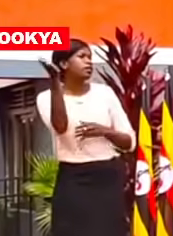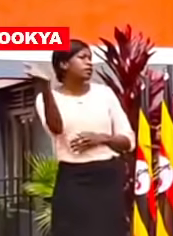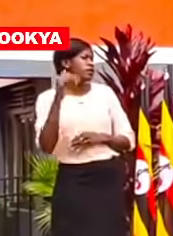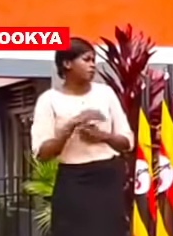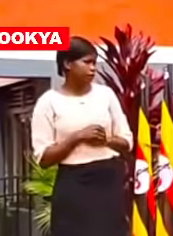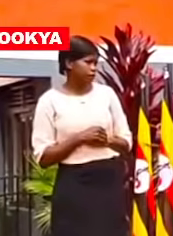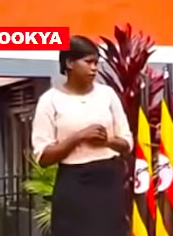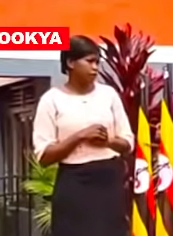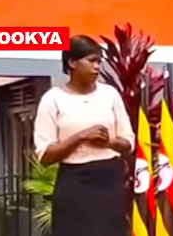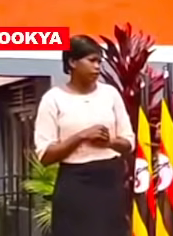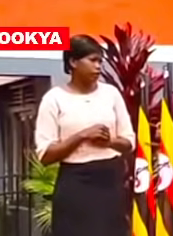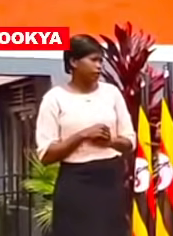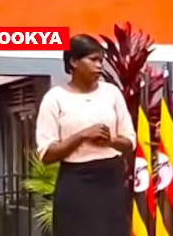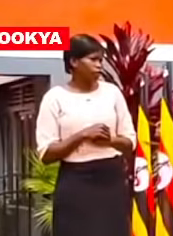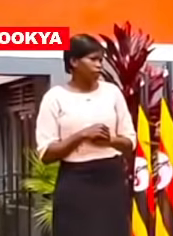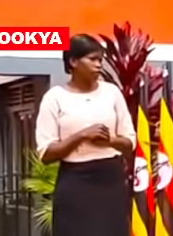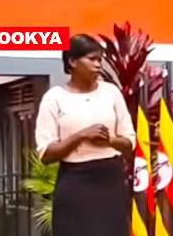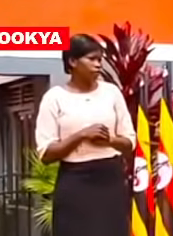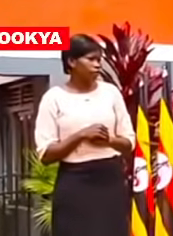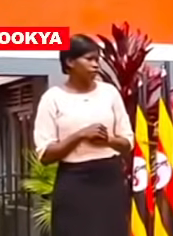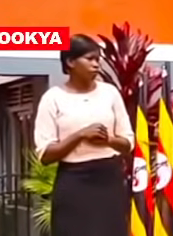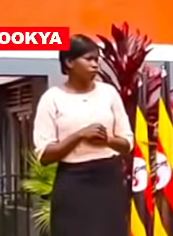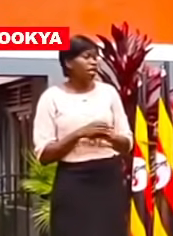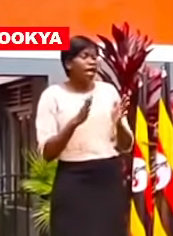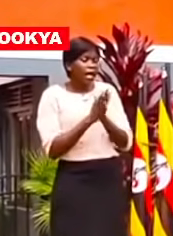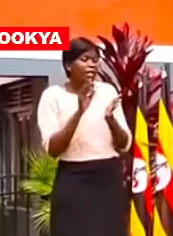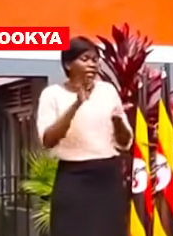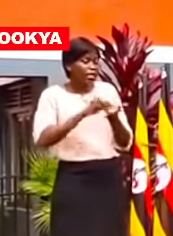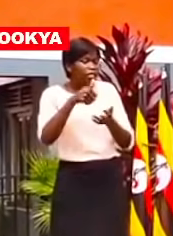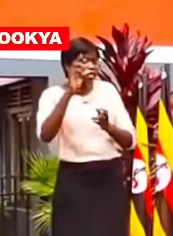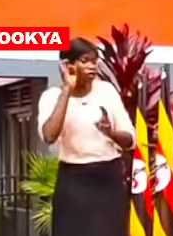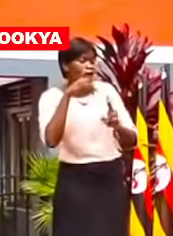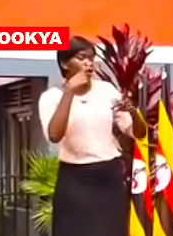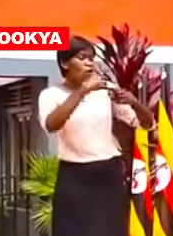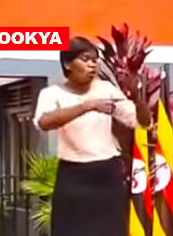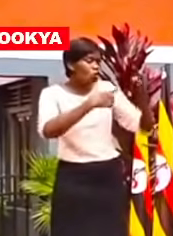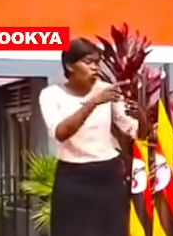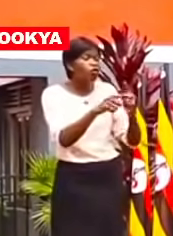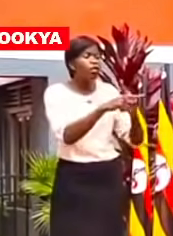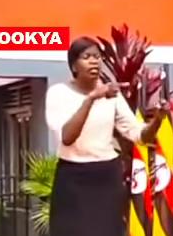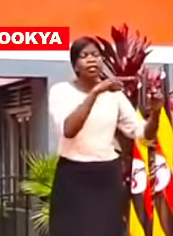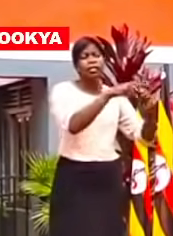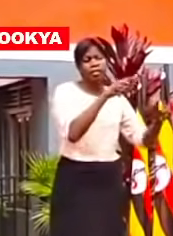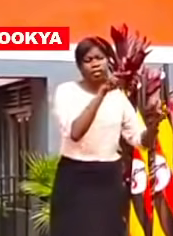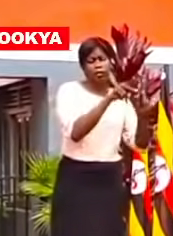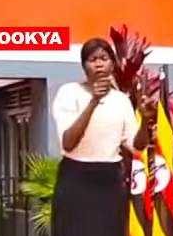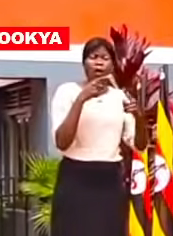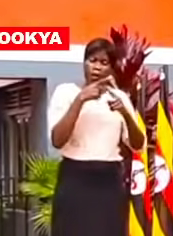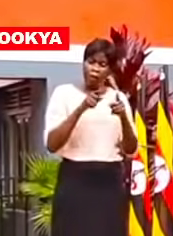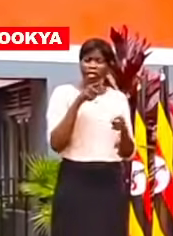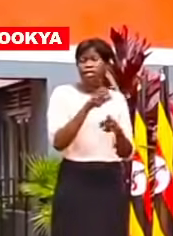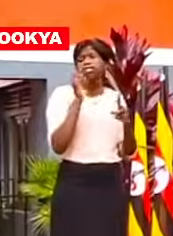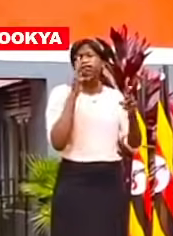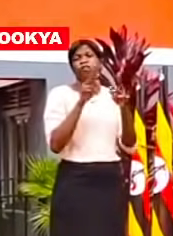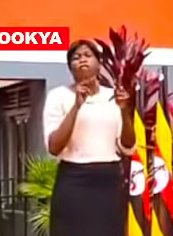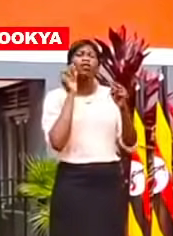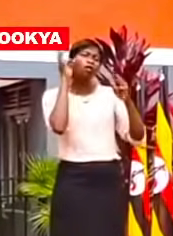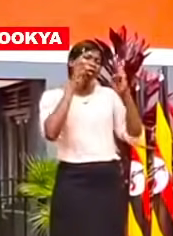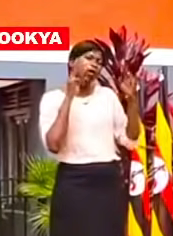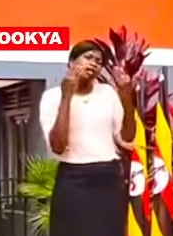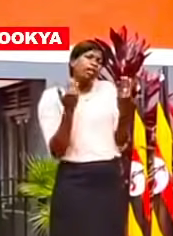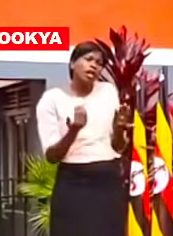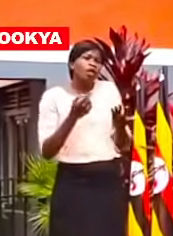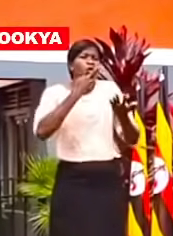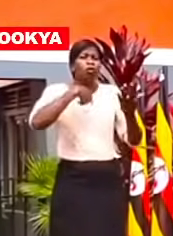will not be gotten, and they just might continue to do what they are doing, which is very worrying. And so our appeal is